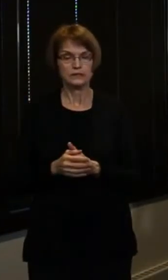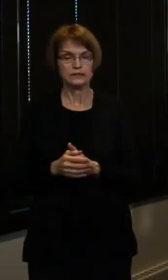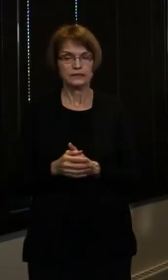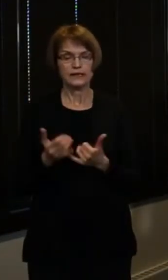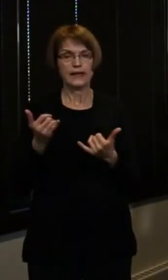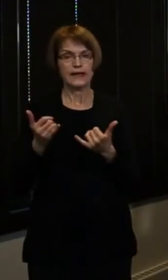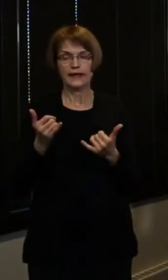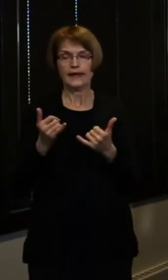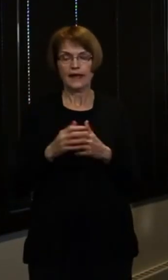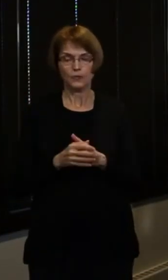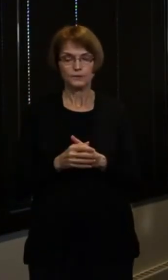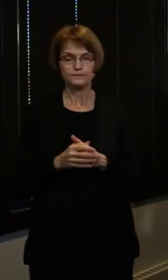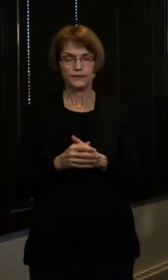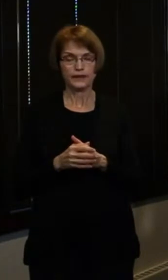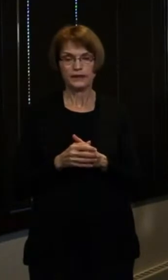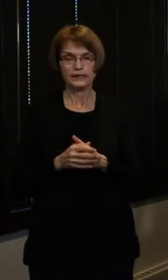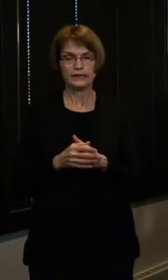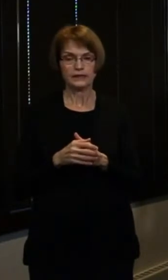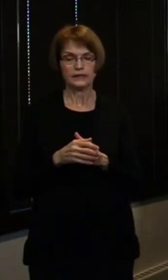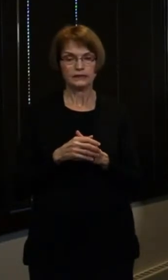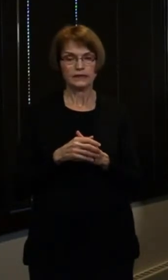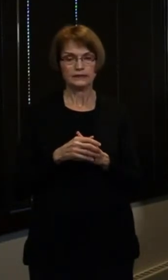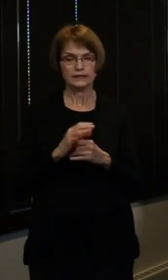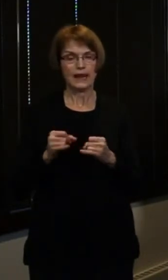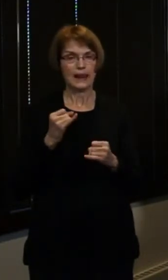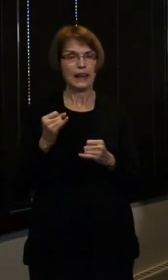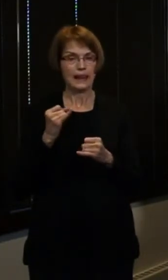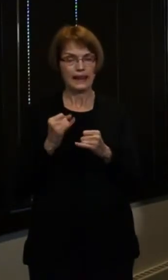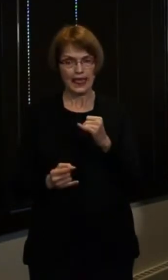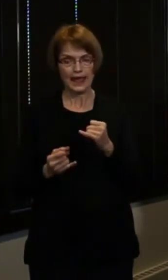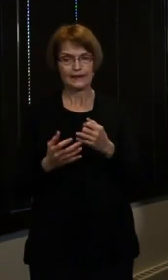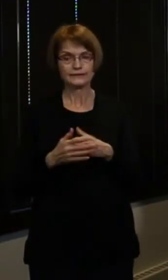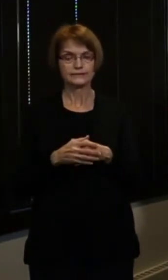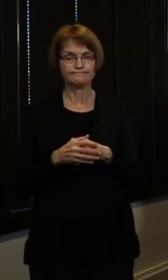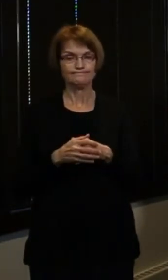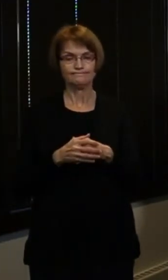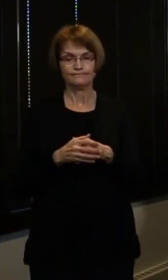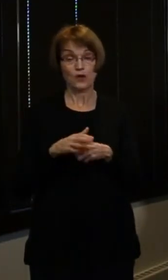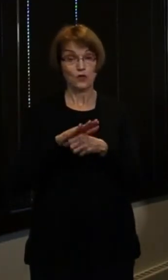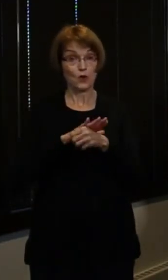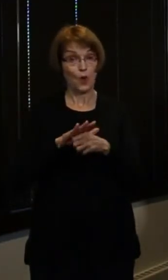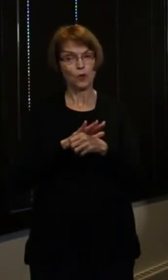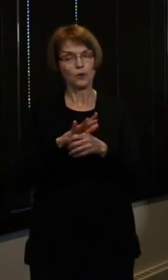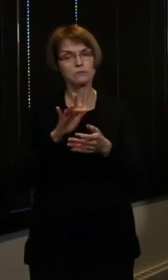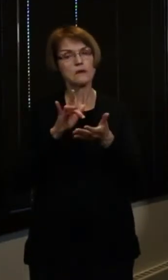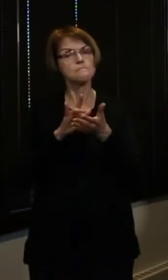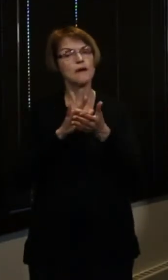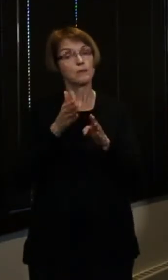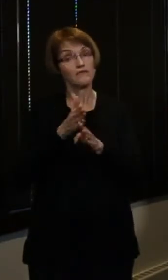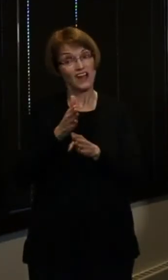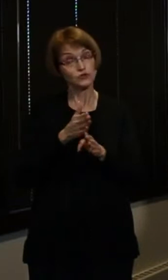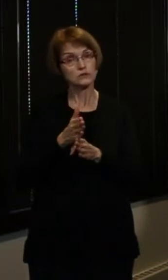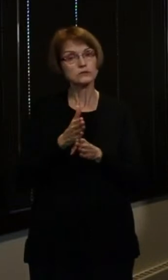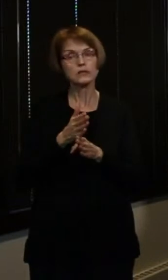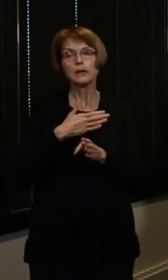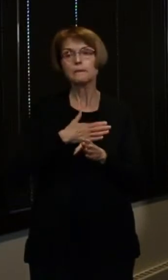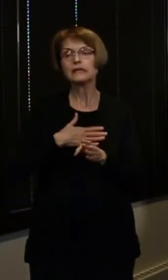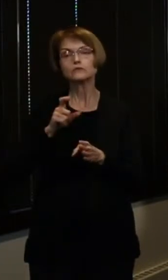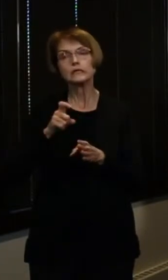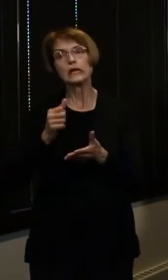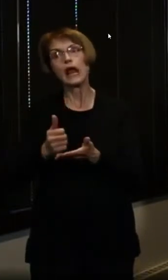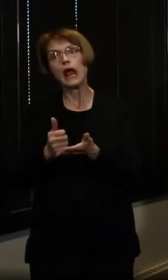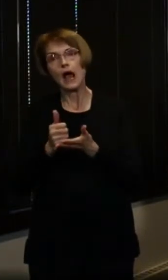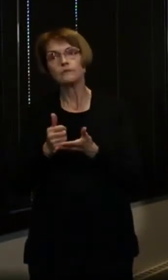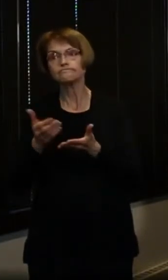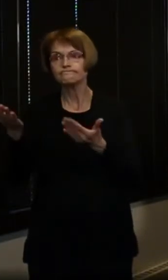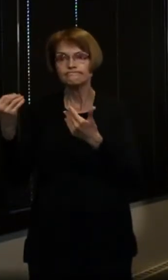other pandemic data. We always are encouraging our local medical professionals to volunteer at the vaccine site. So I was just